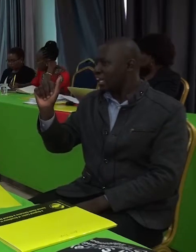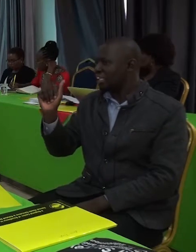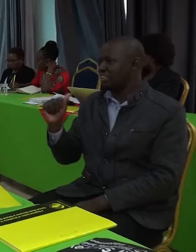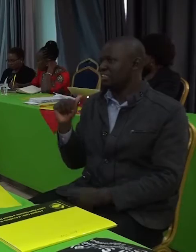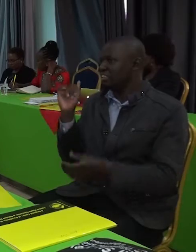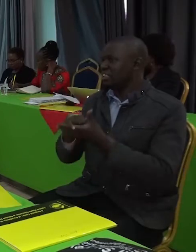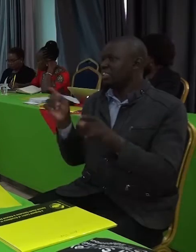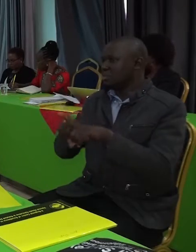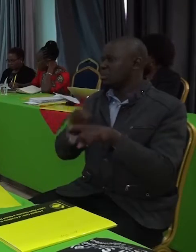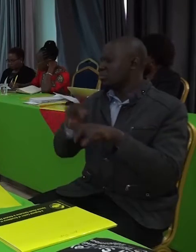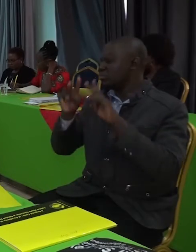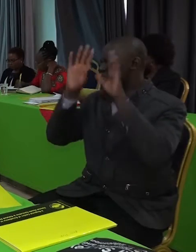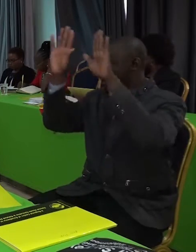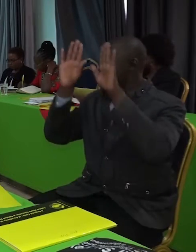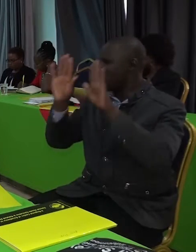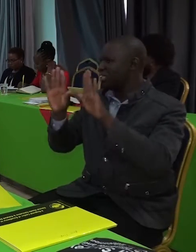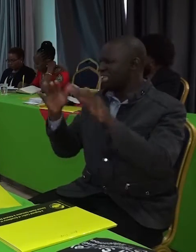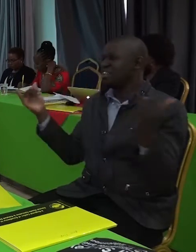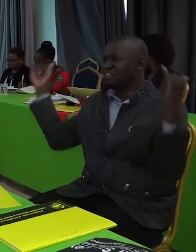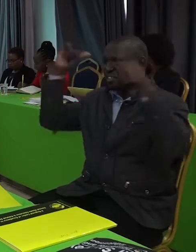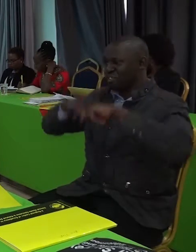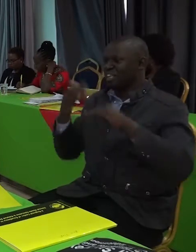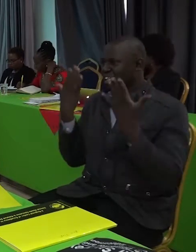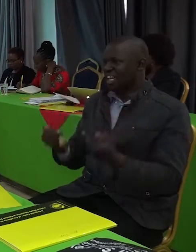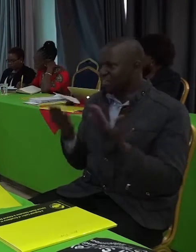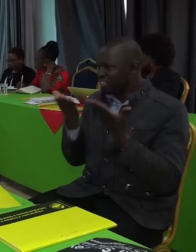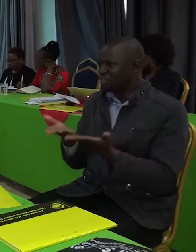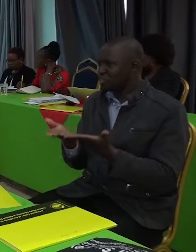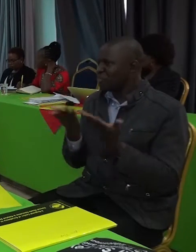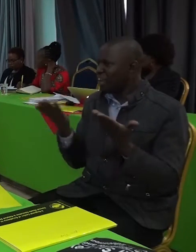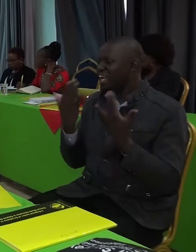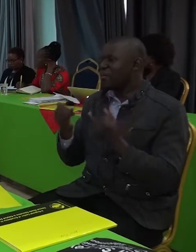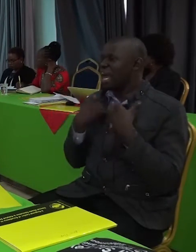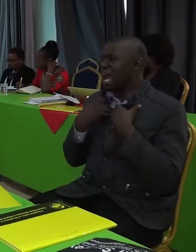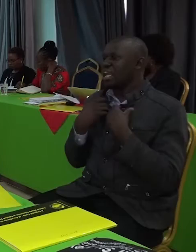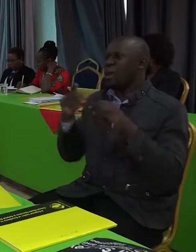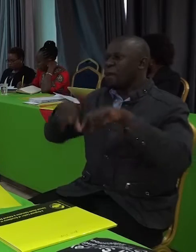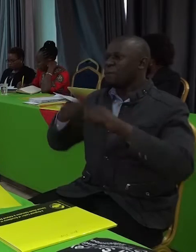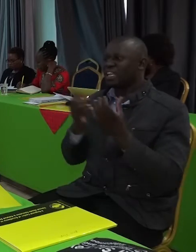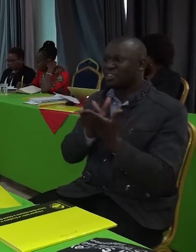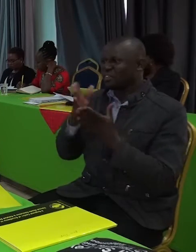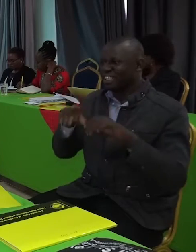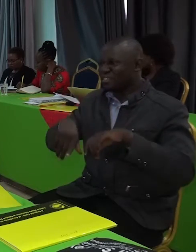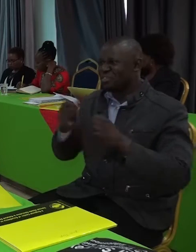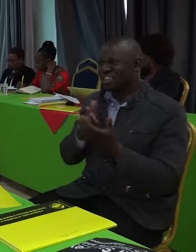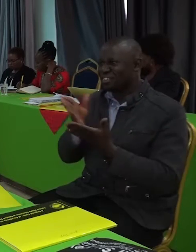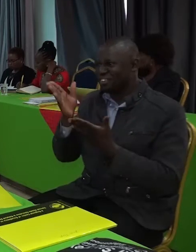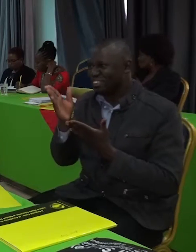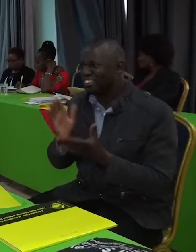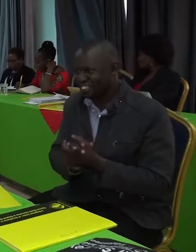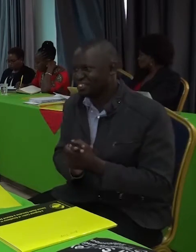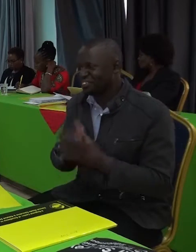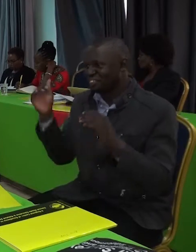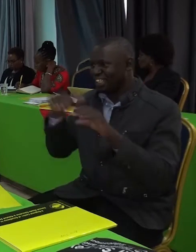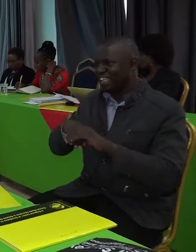quite a key conference. This is where then there was a breakthrough for inclusive education.